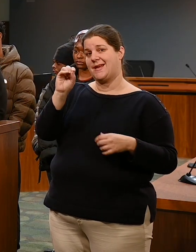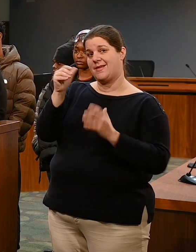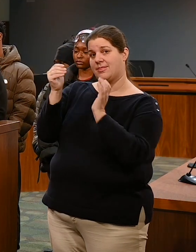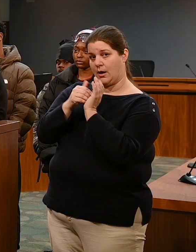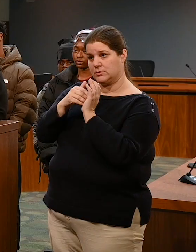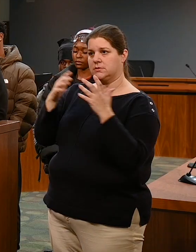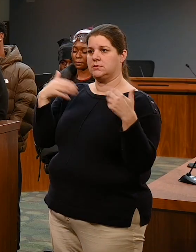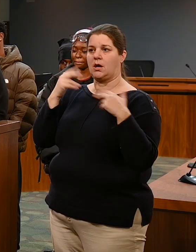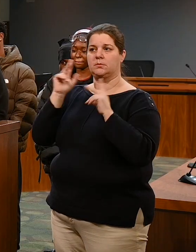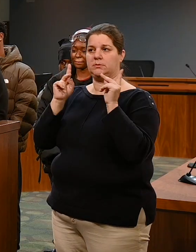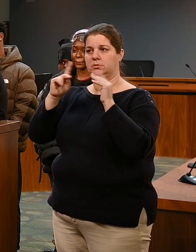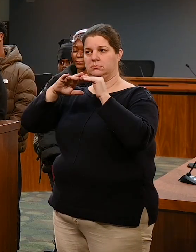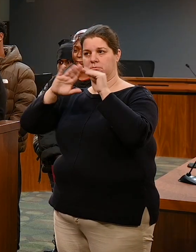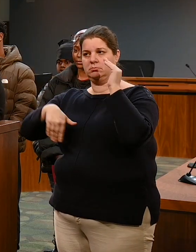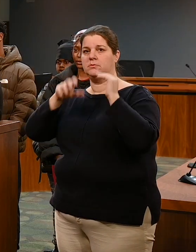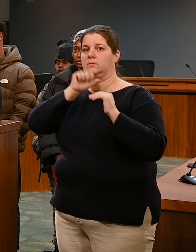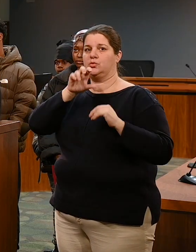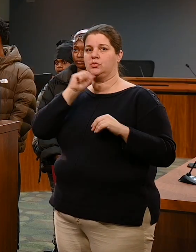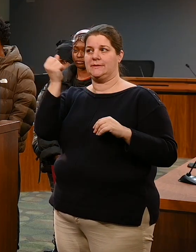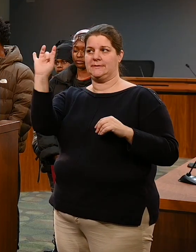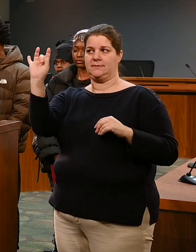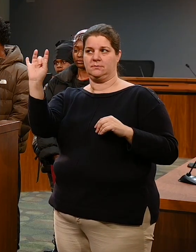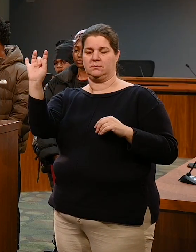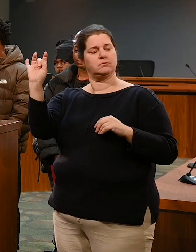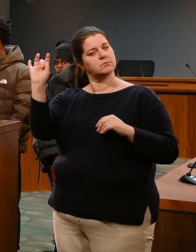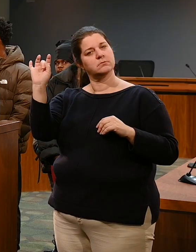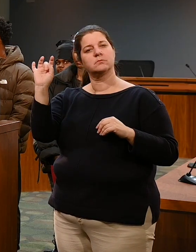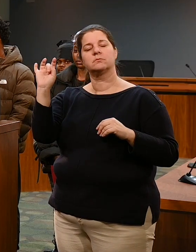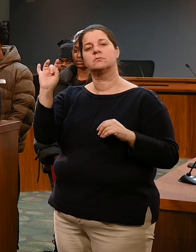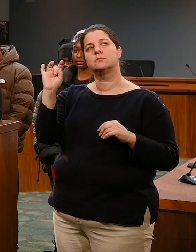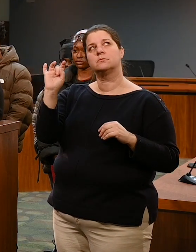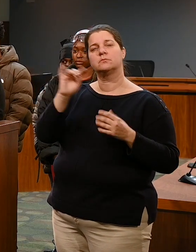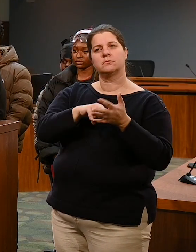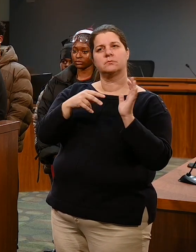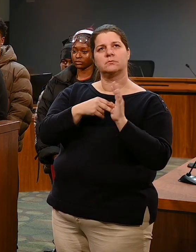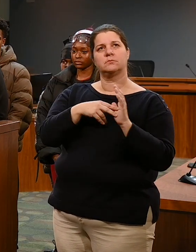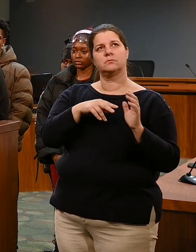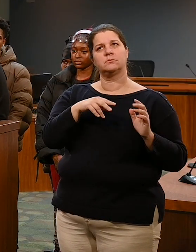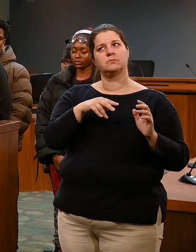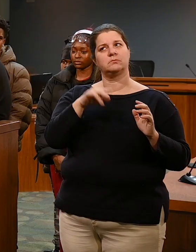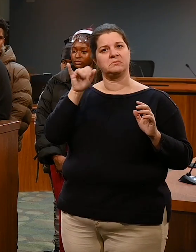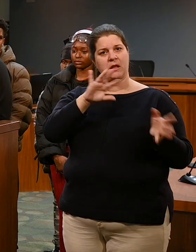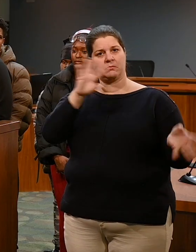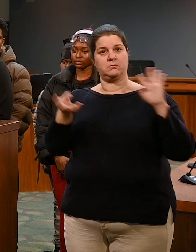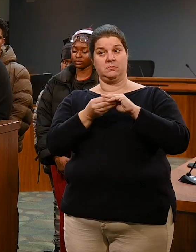the age of 18. That makes up 24% of the